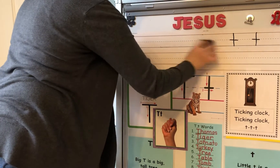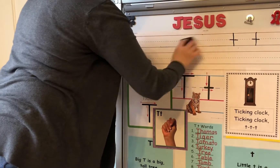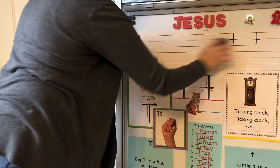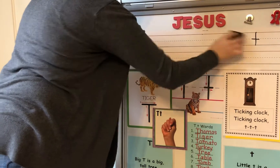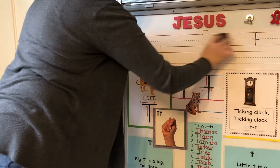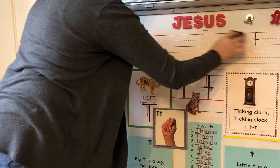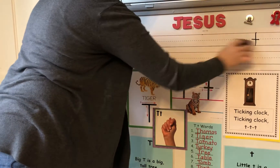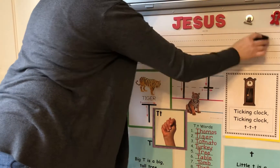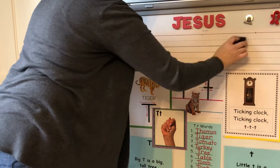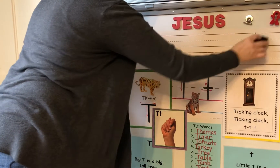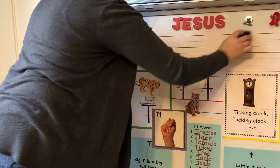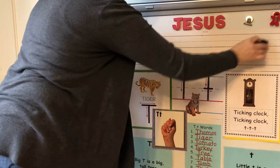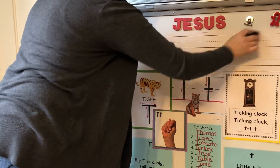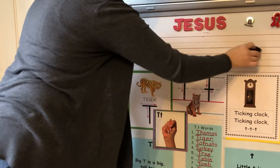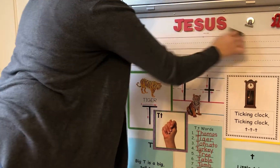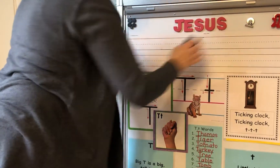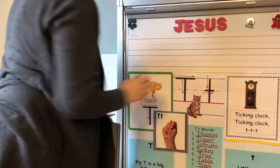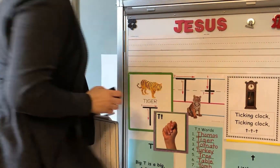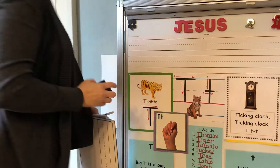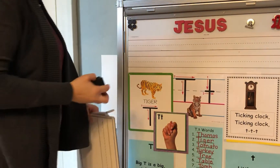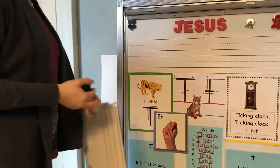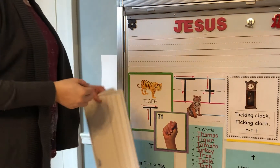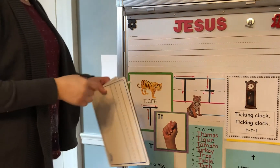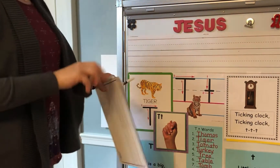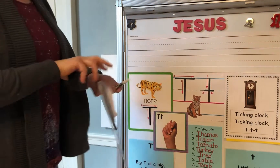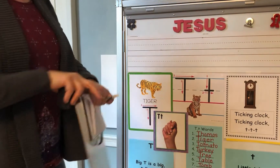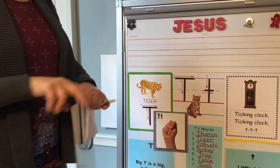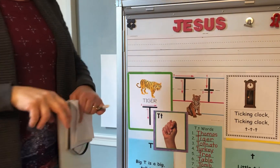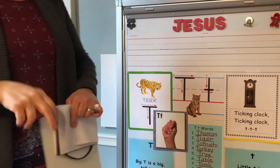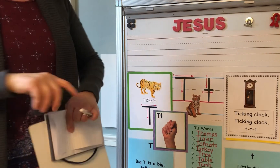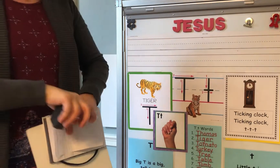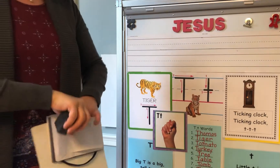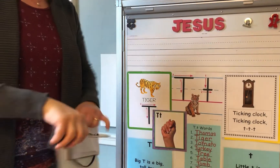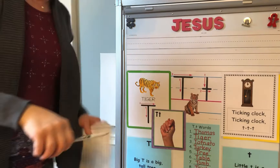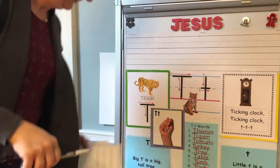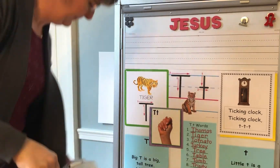And let's look at our lowercase t letter buddies.